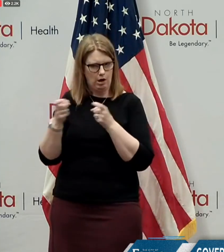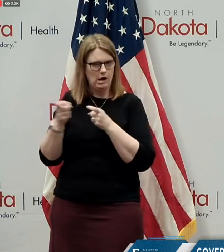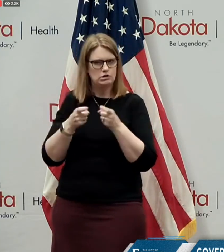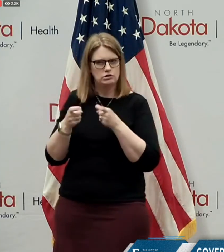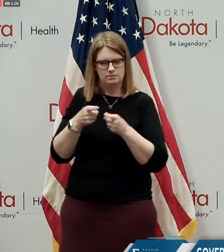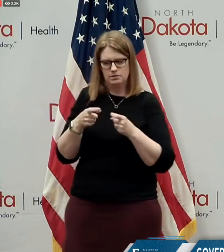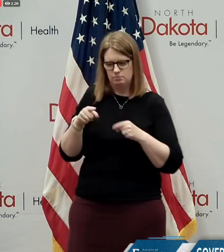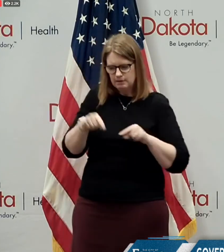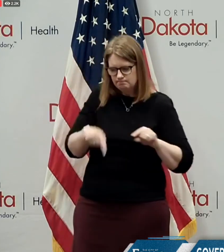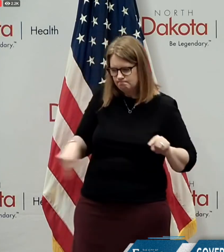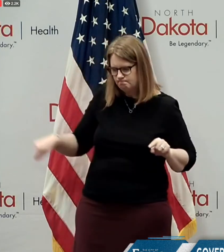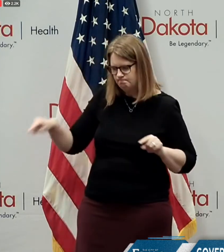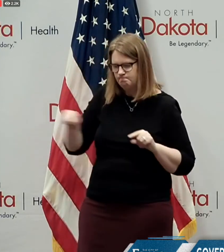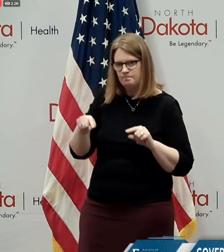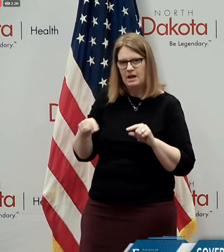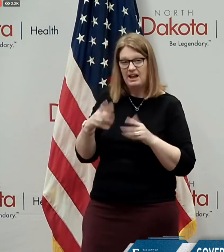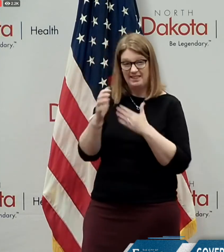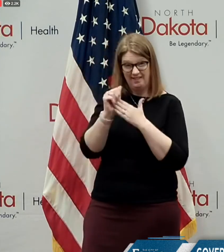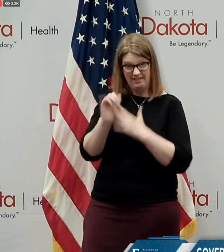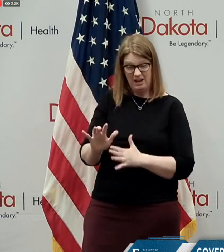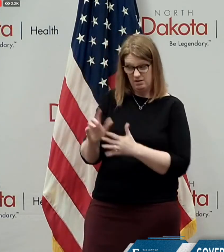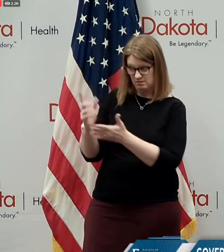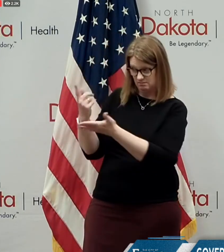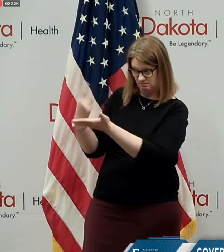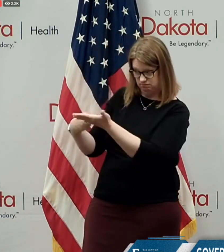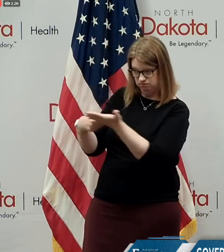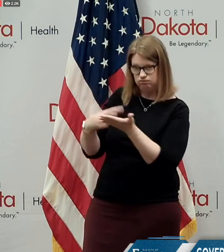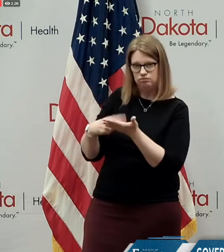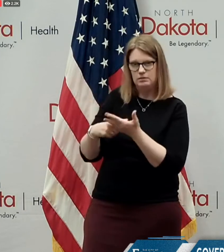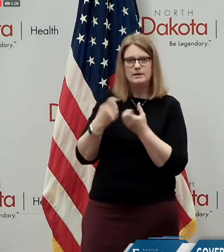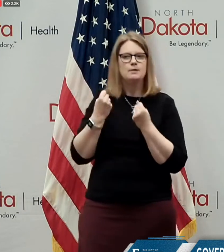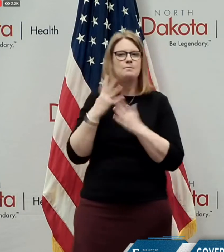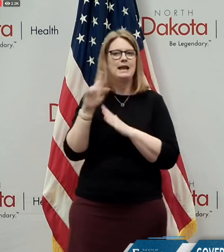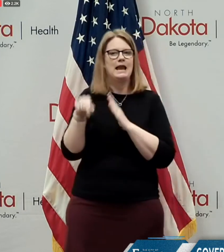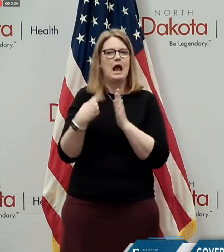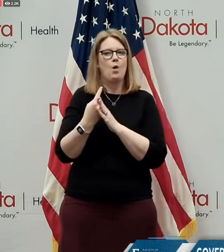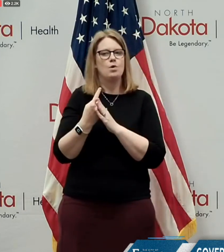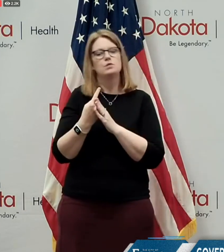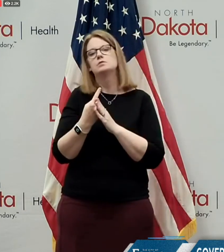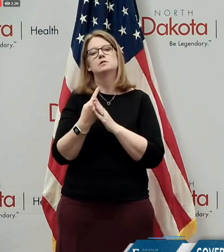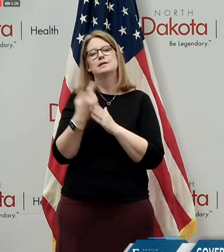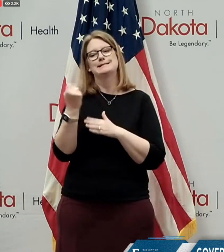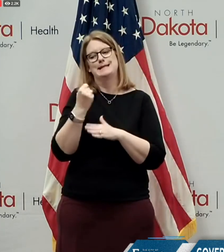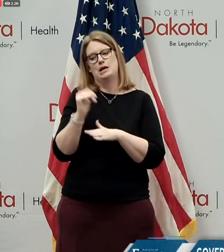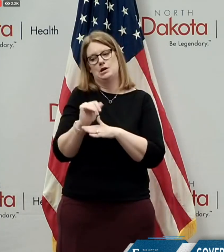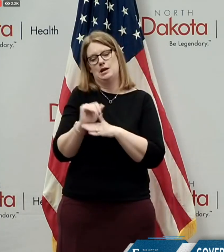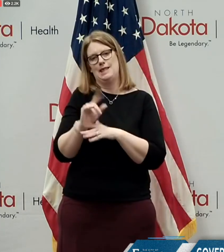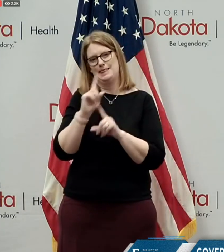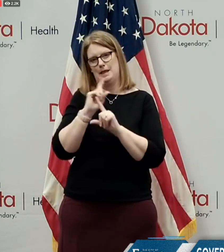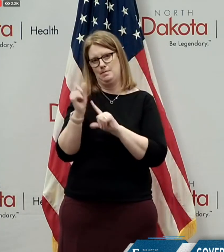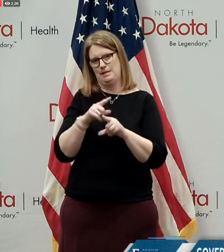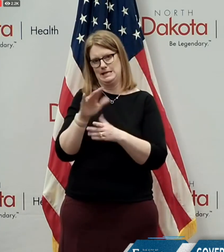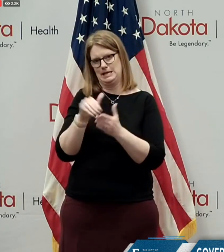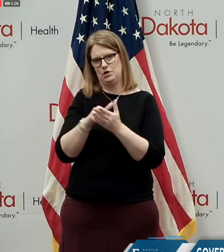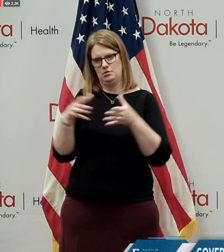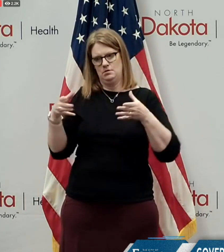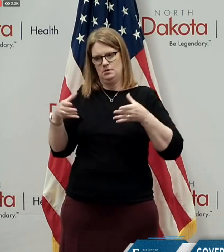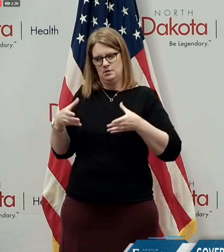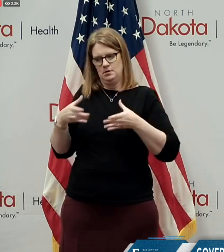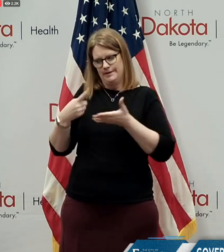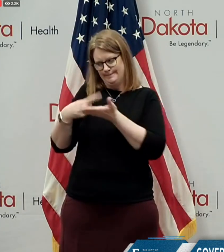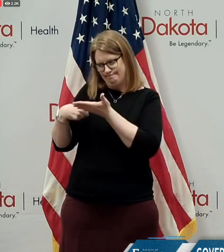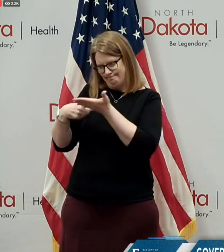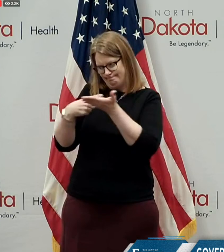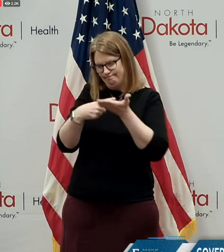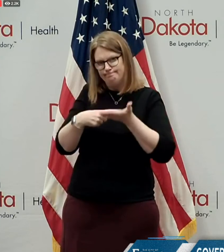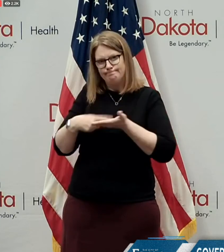those leaders. I spent many hours in the command center on Saturday night, and again, between all